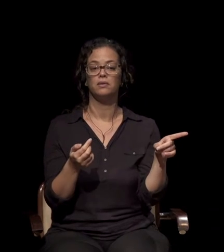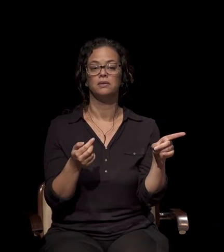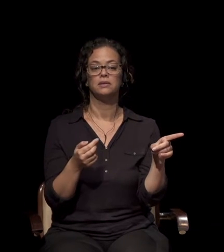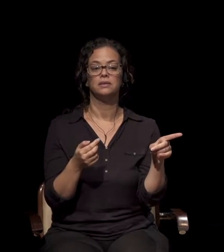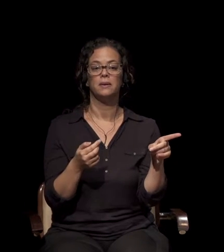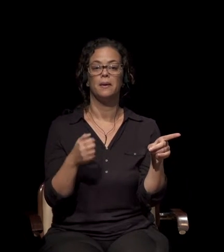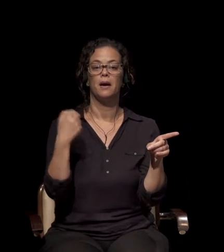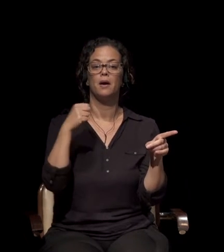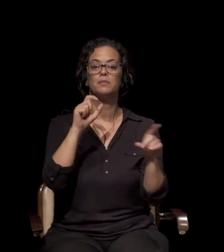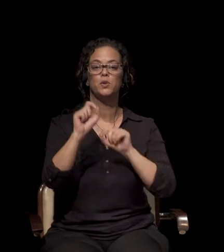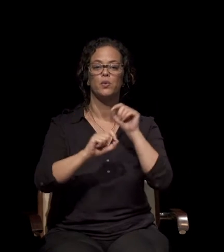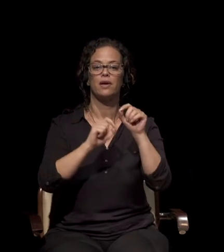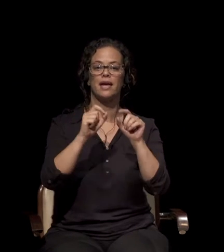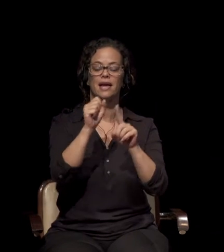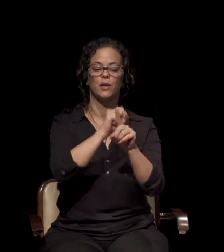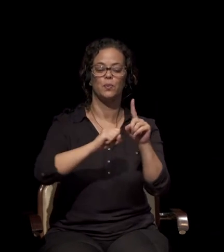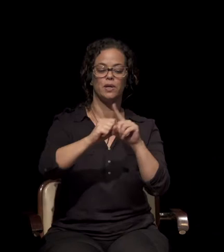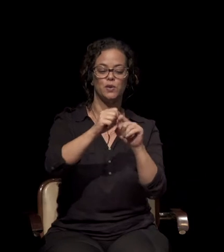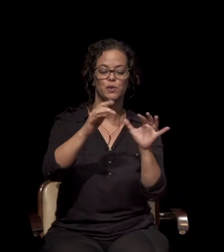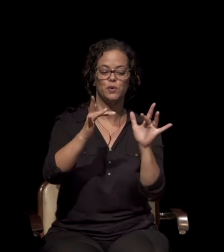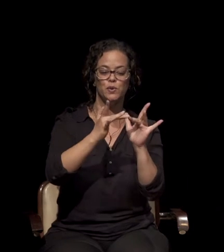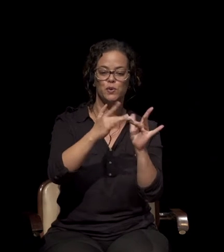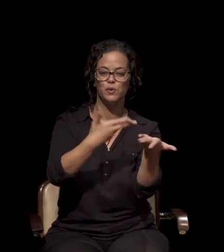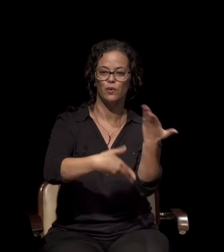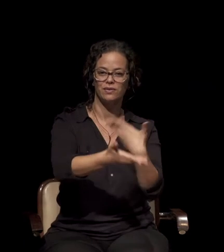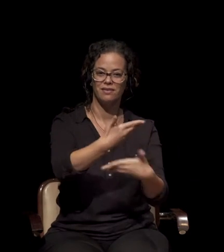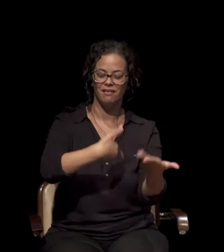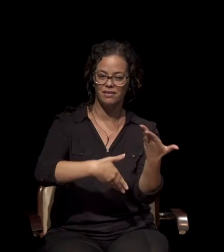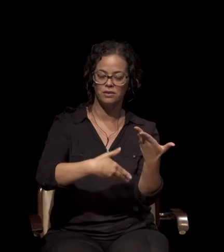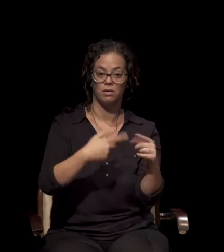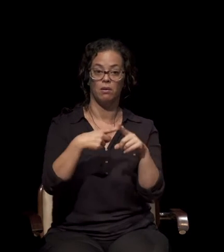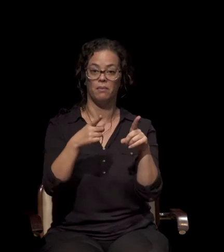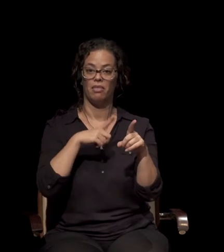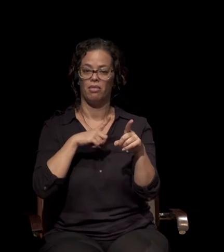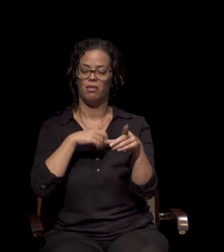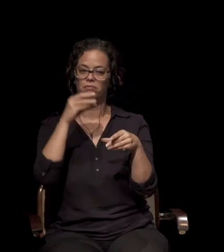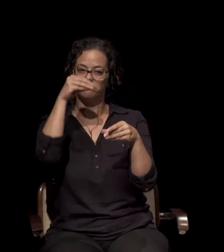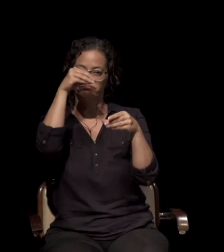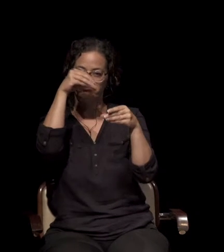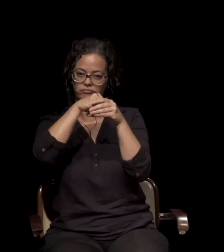and socialization has an aspect of violence to it.